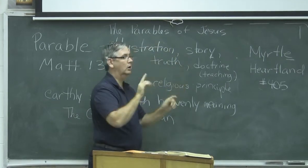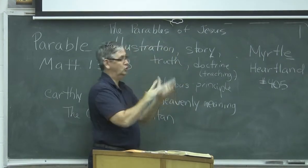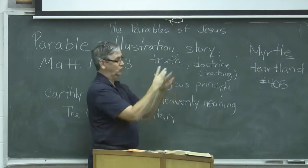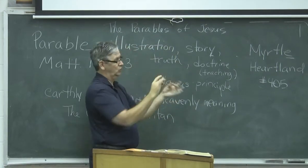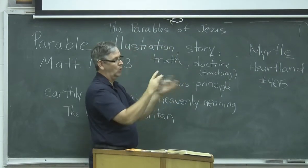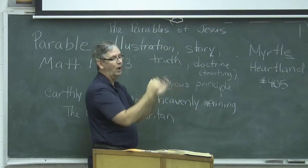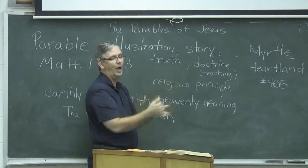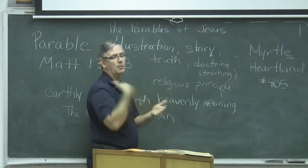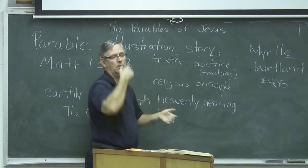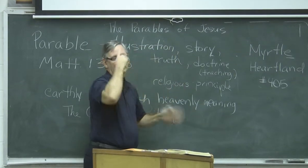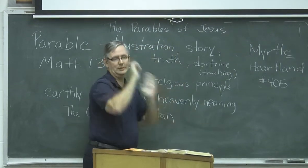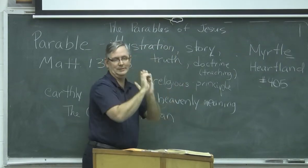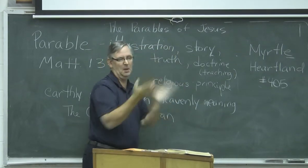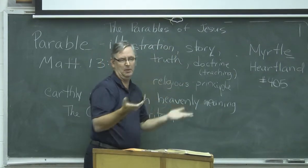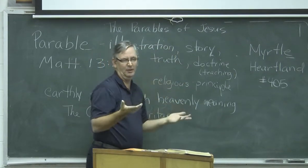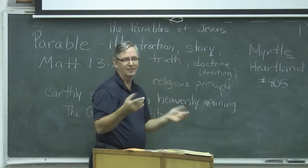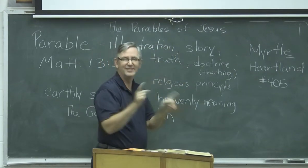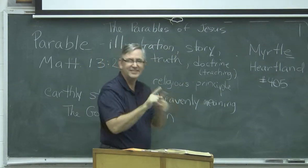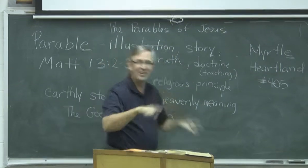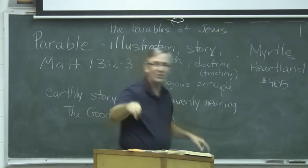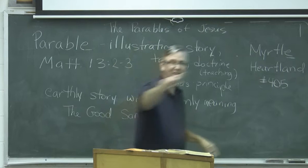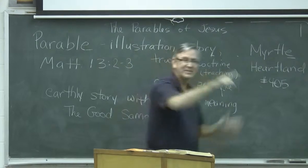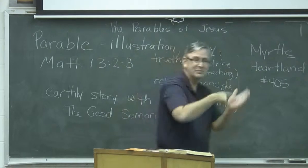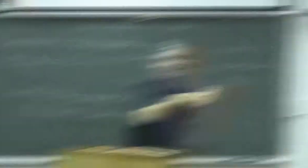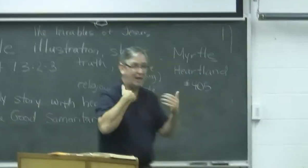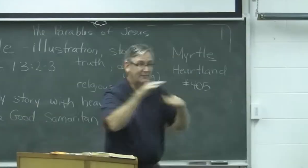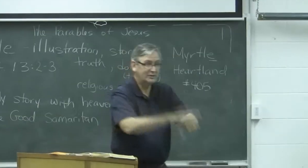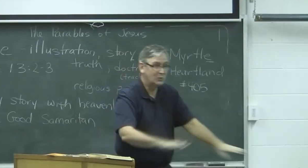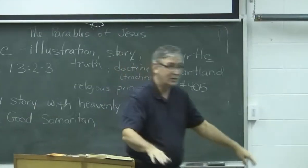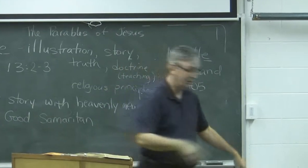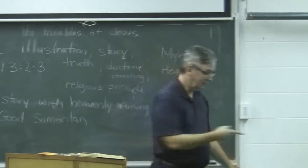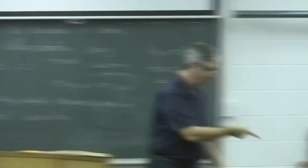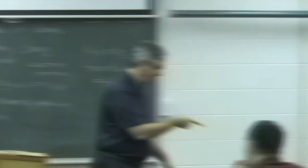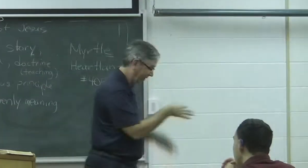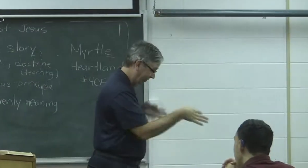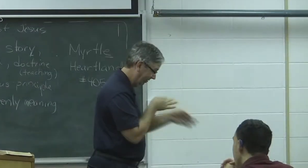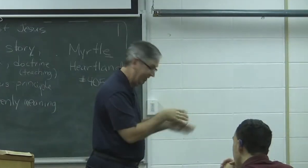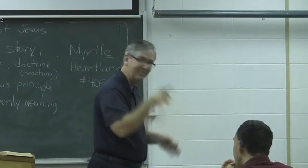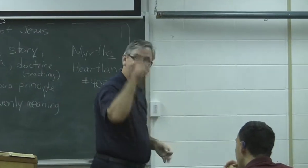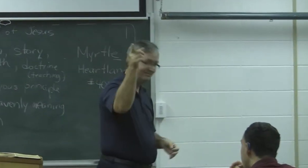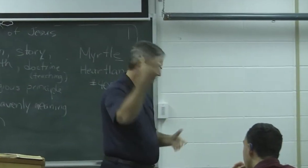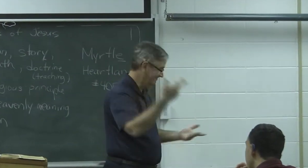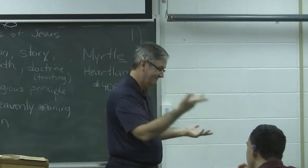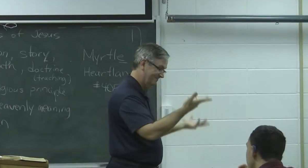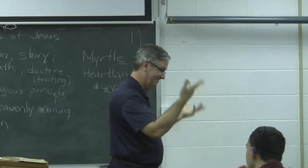about heaven. And it gives us an example. Many times we have children and we try to explain